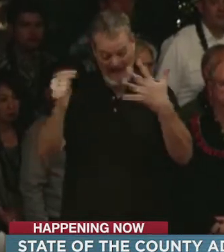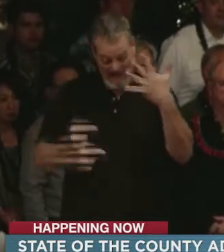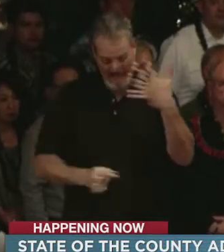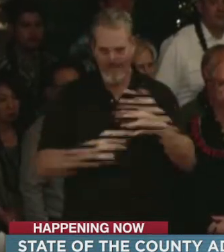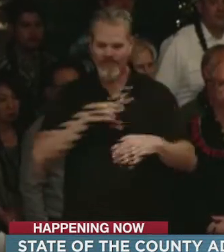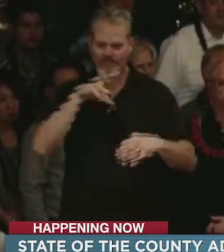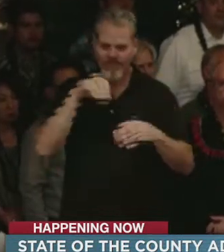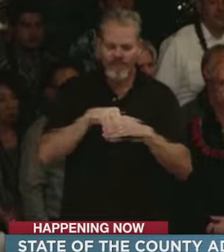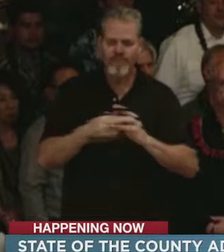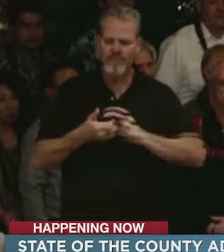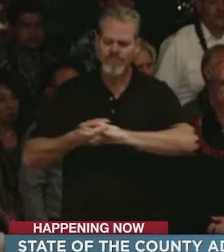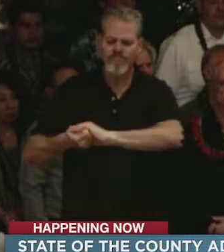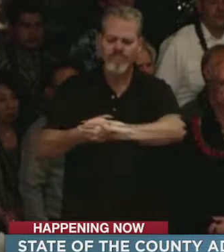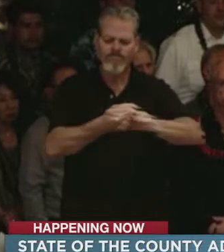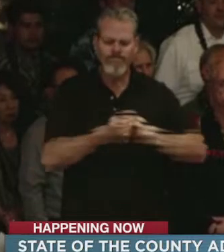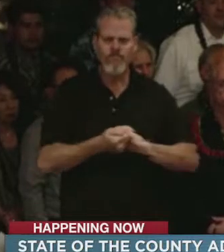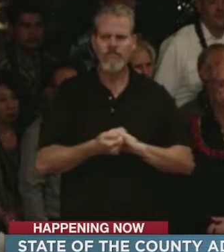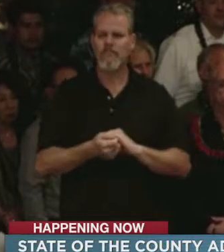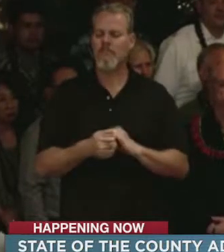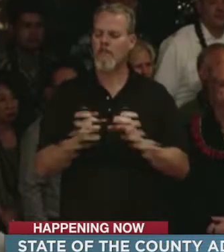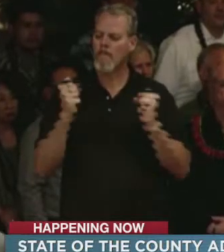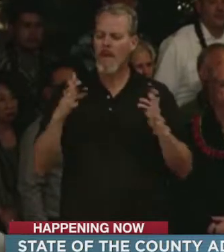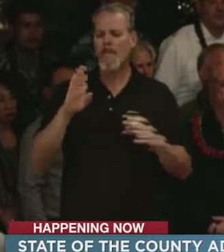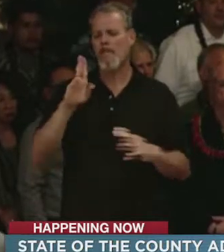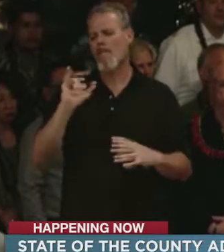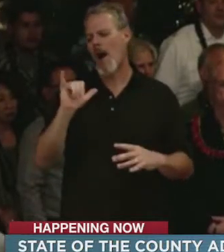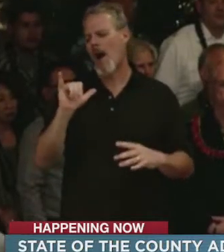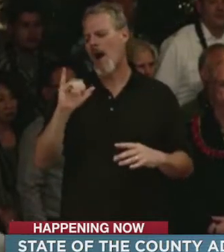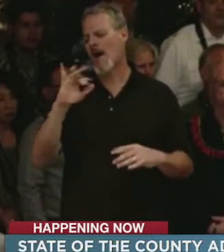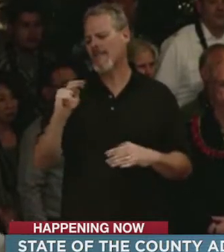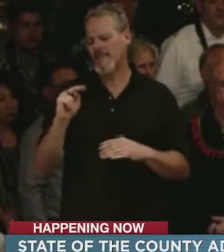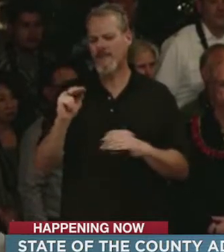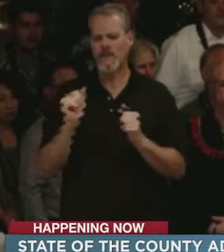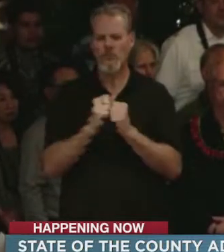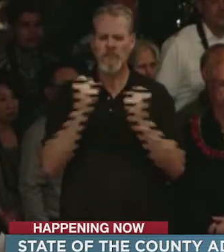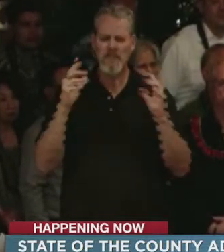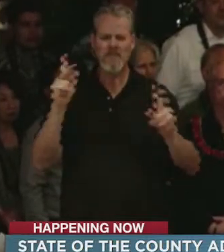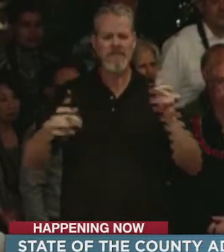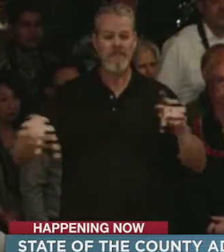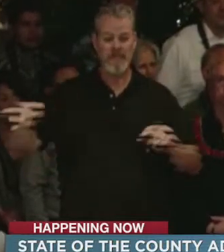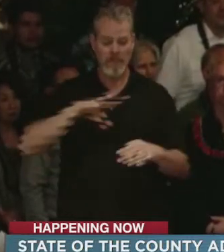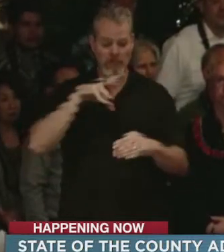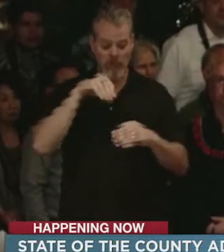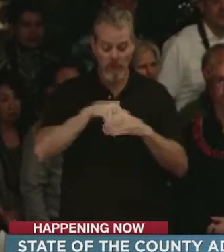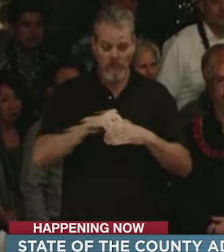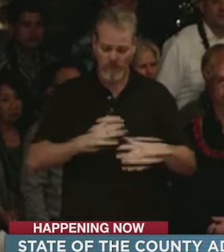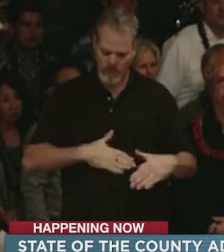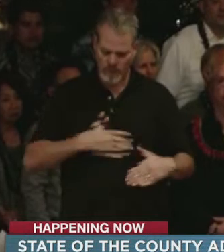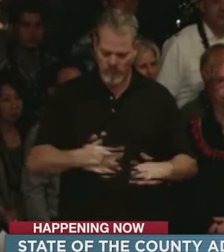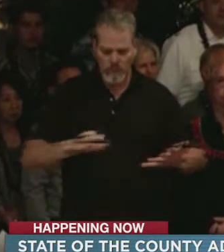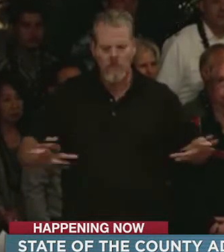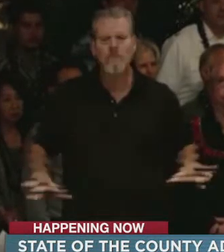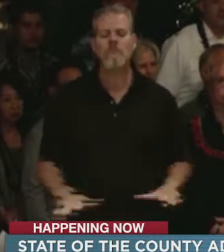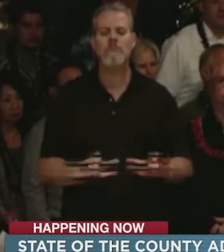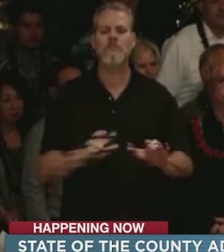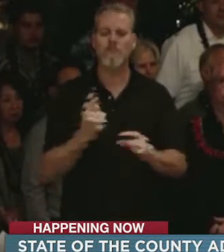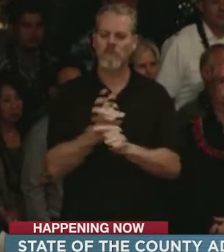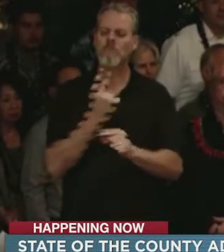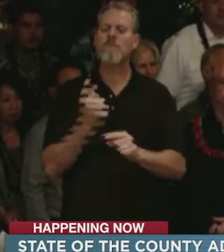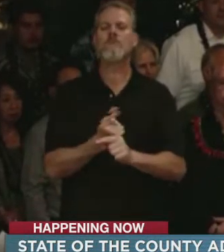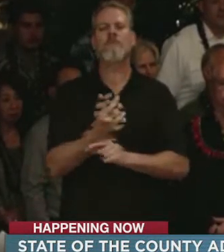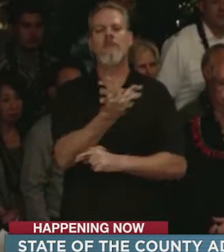cross-sector collaboration, buy-in, and a selfless willingness on behalf of all involved to get them done properly